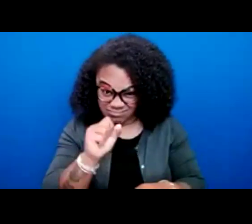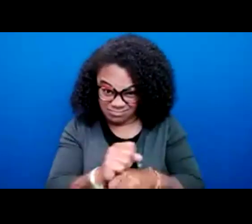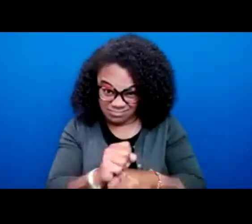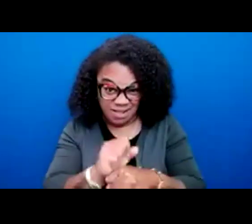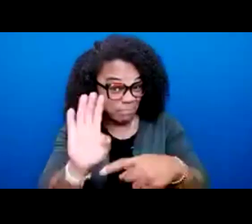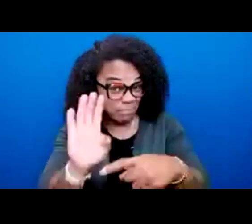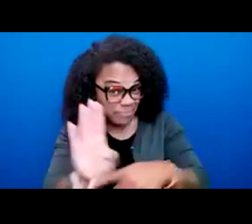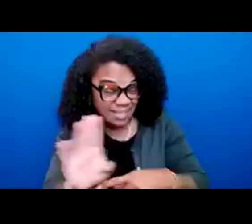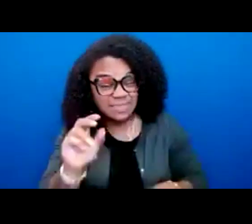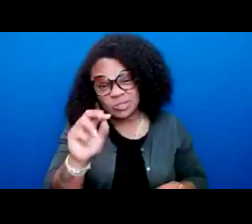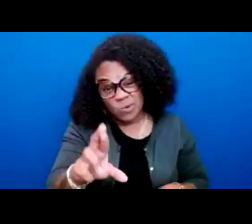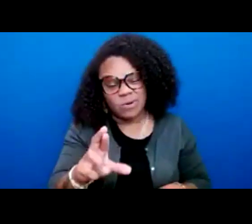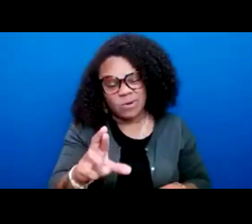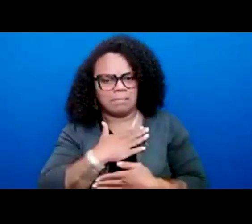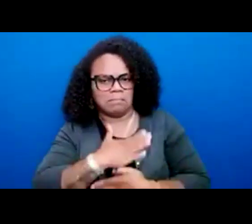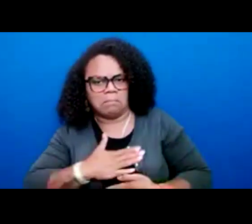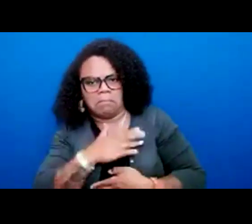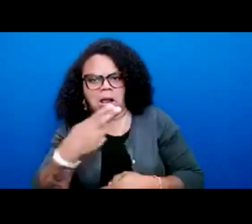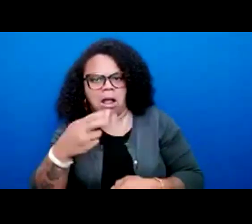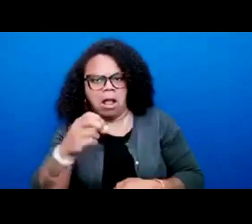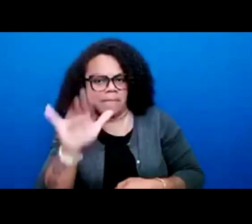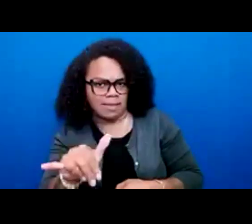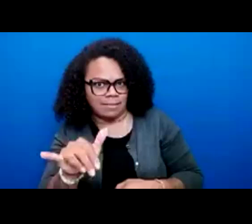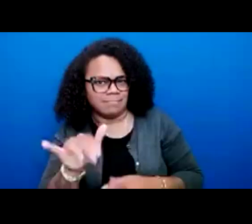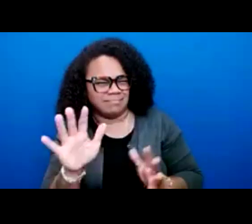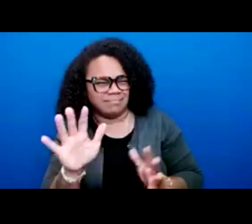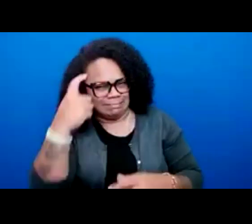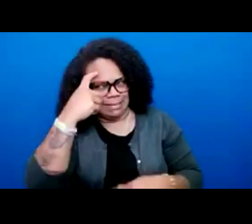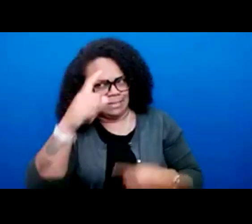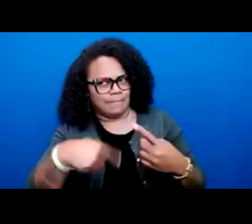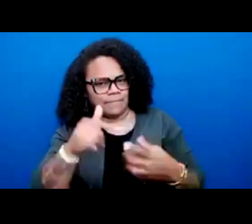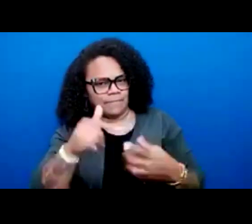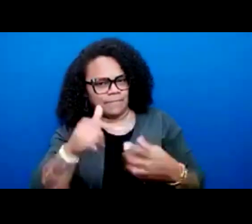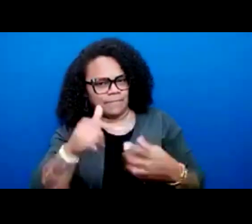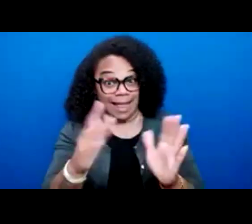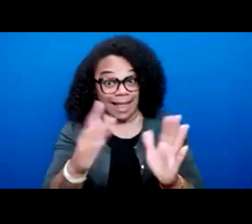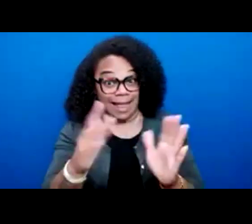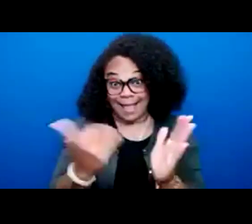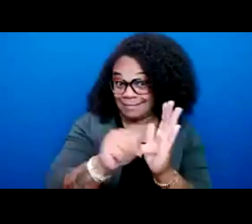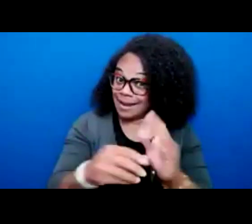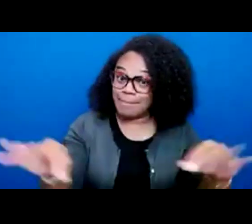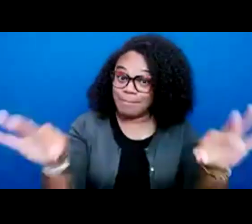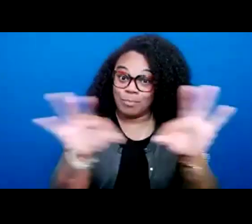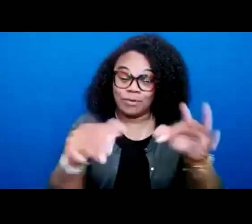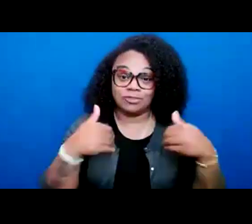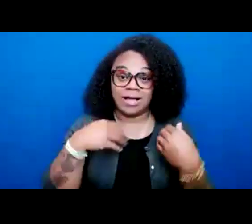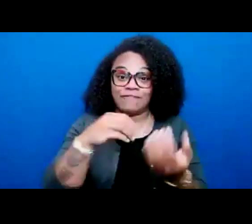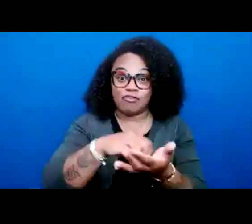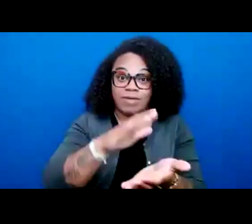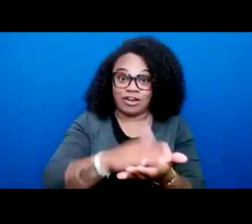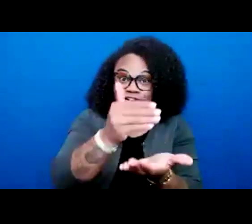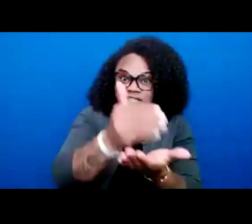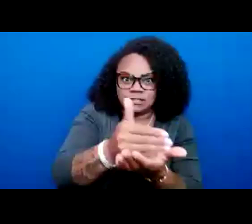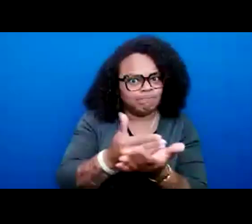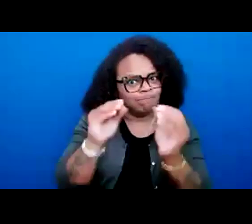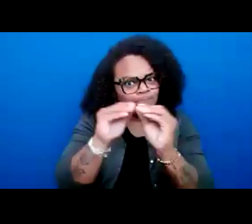business? That's where I want you to start. Again, having that top tier record keeping and speaking with a business consultant over